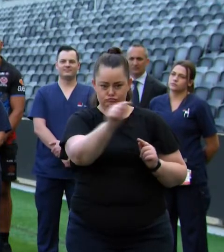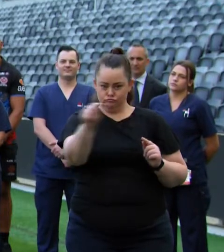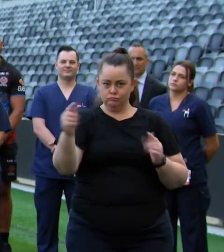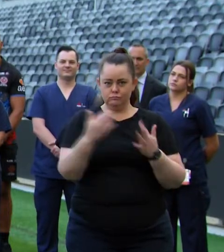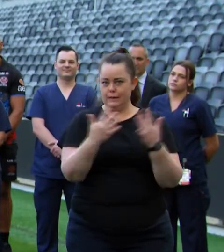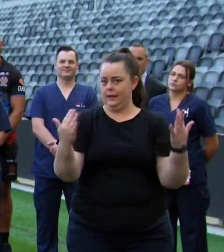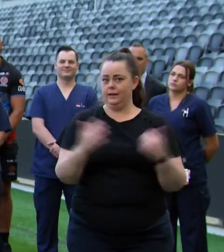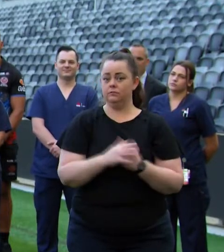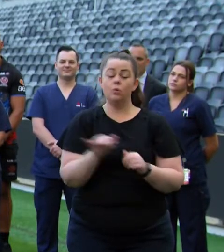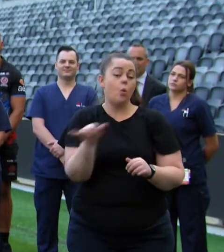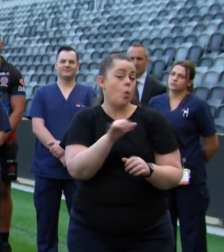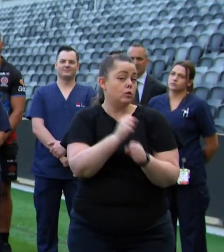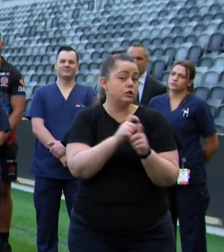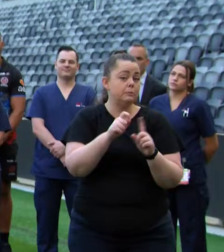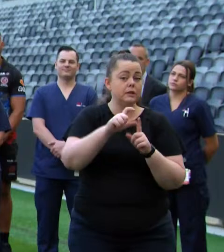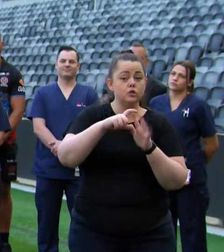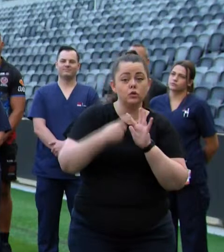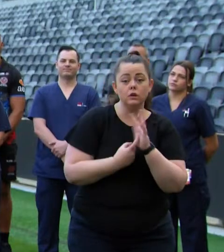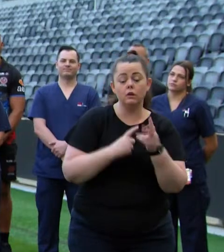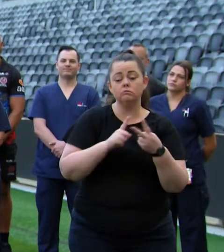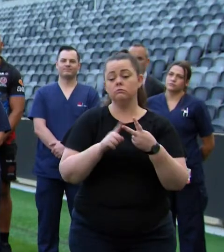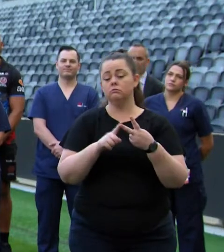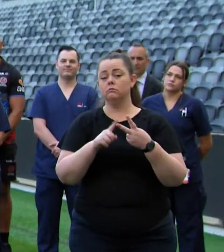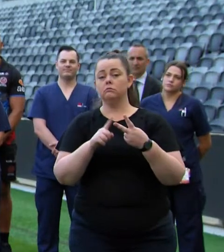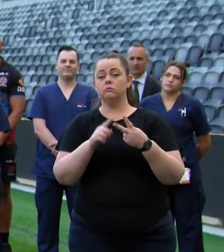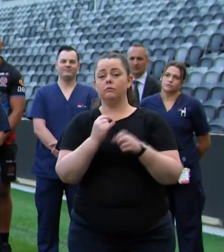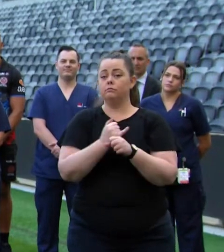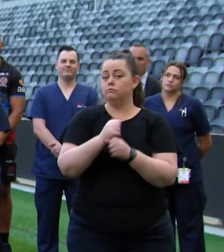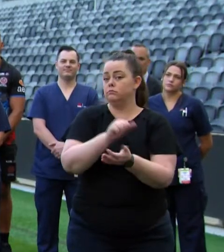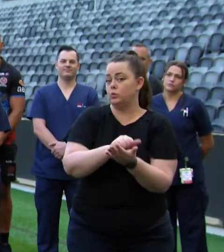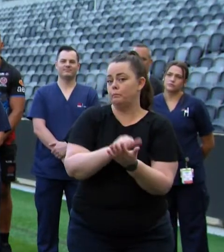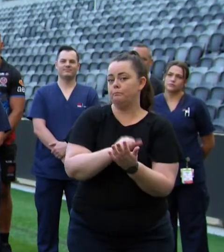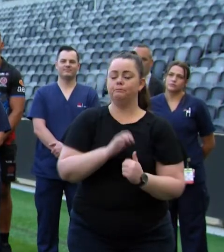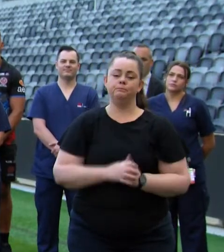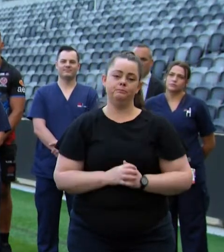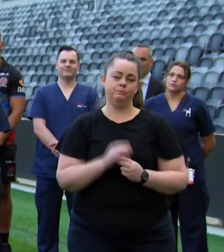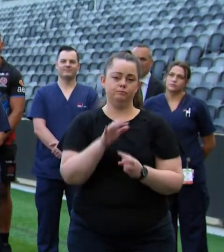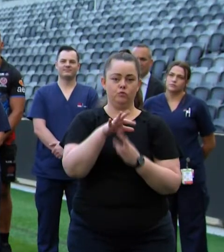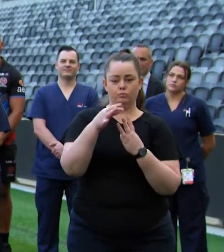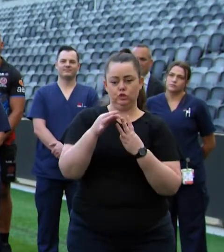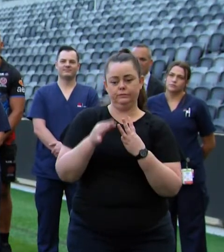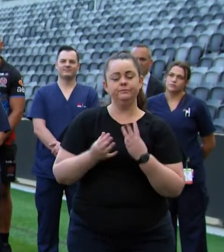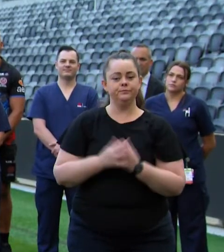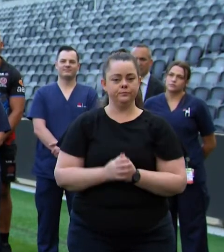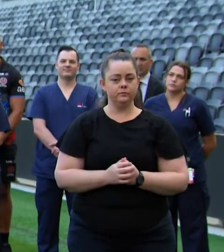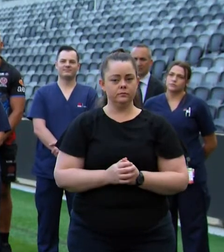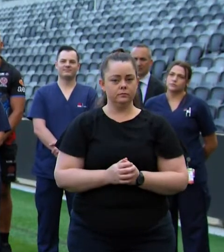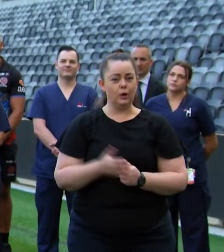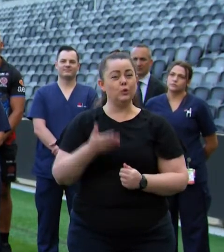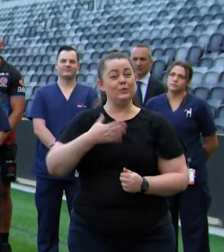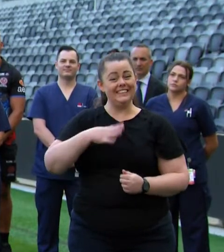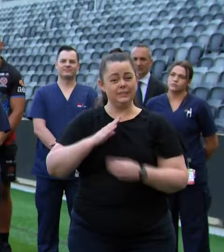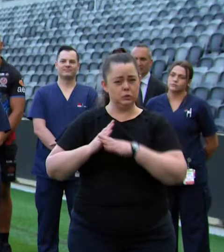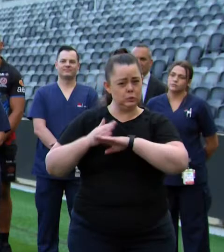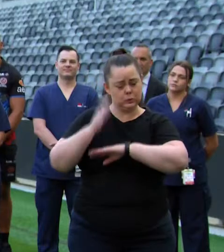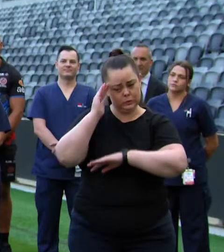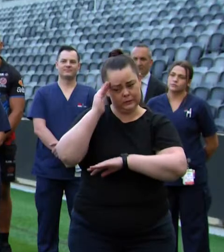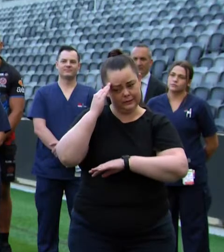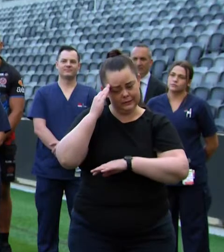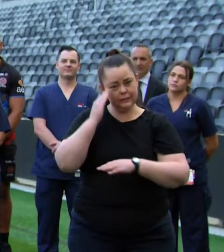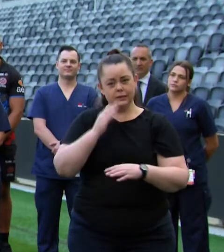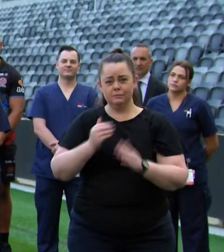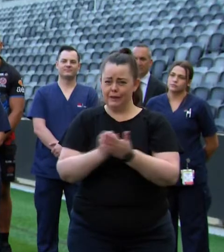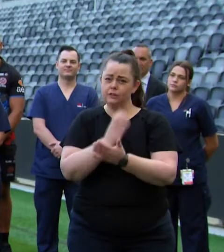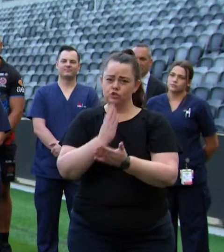your GP and your pharmacist, but we have to keep this sustained effort going. I want to thank everybody for the efforts they've made, particularly